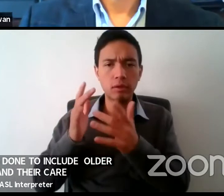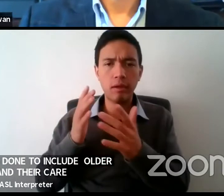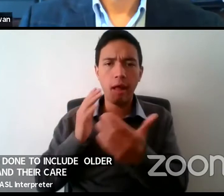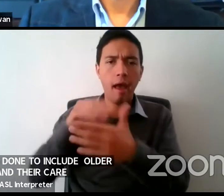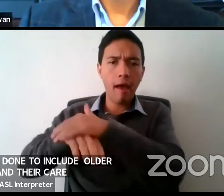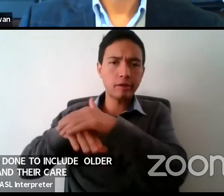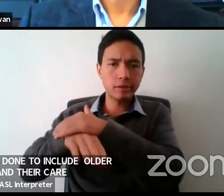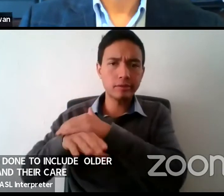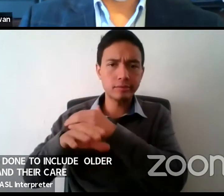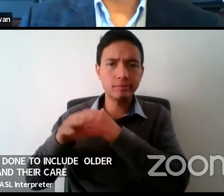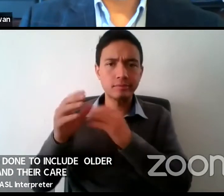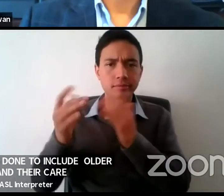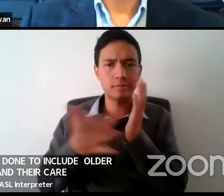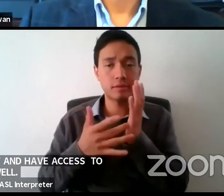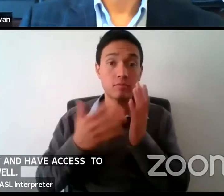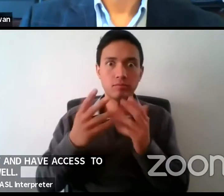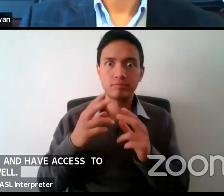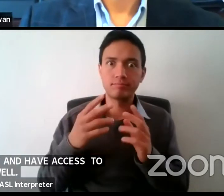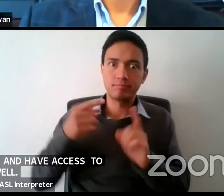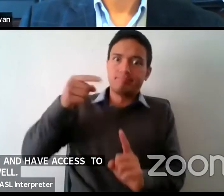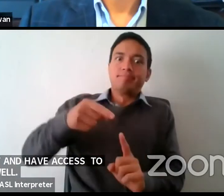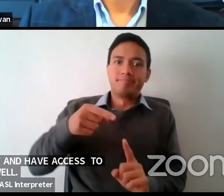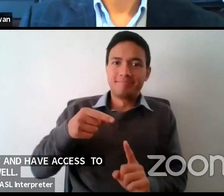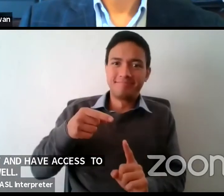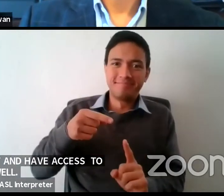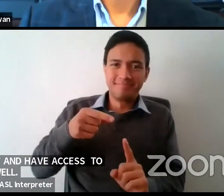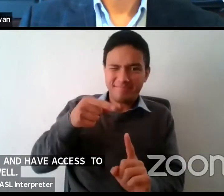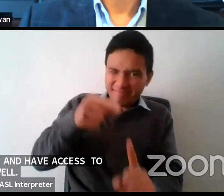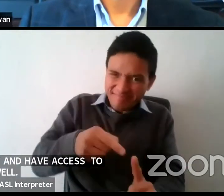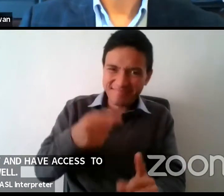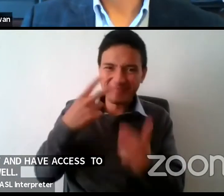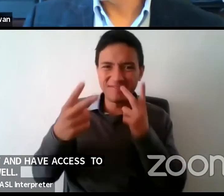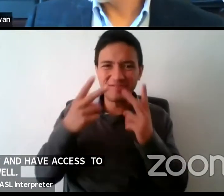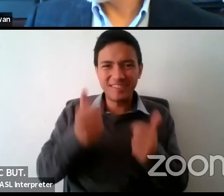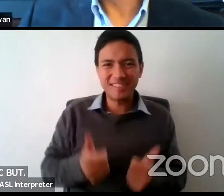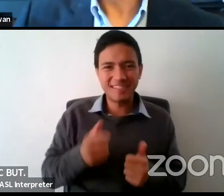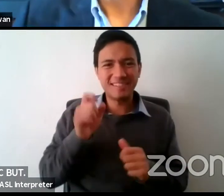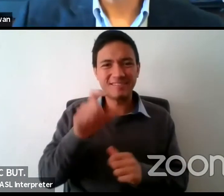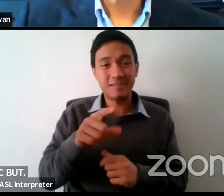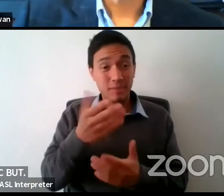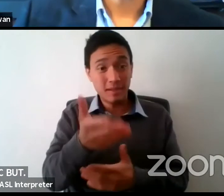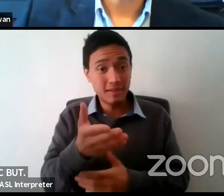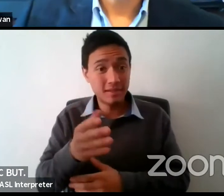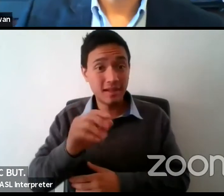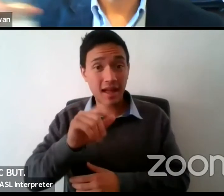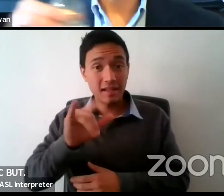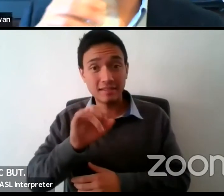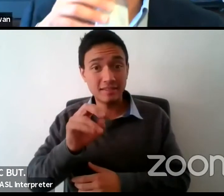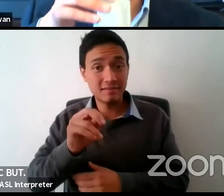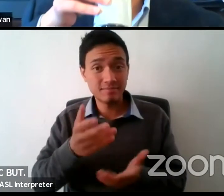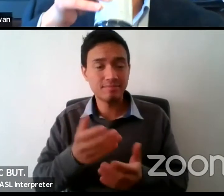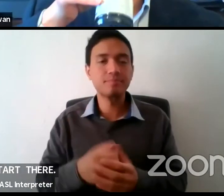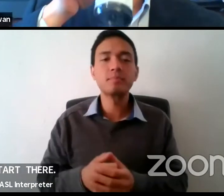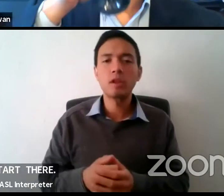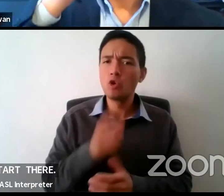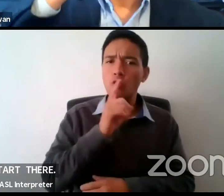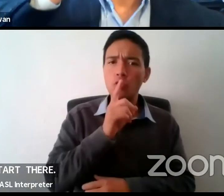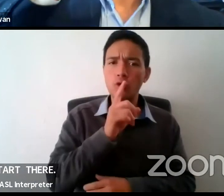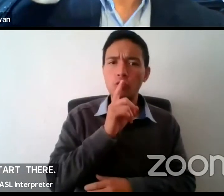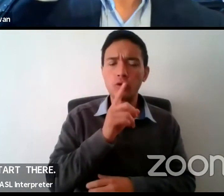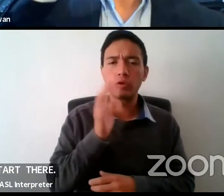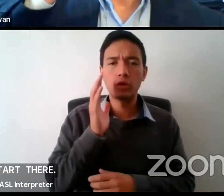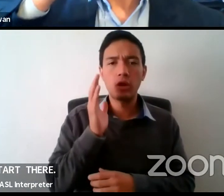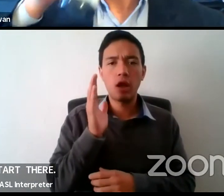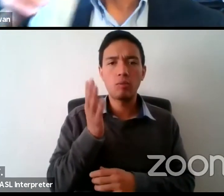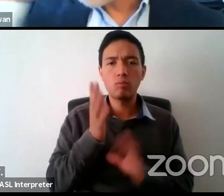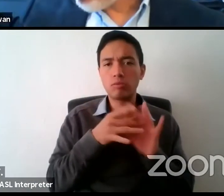a very specific question. But Alison, maybe why don't you start there? Sure, absolutely. And this will sort of build also, I think, on your